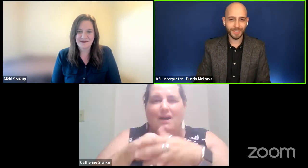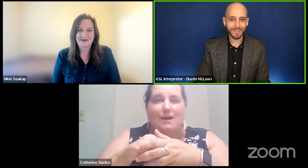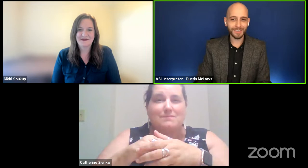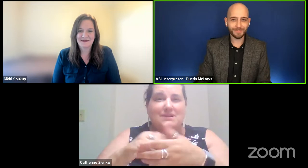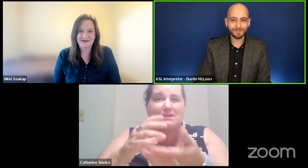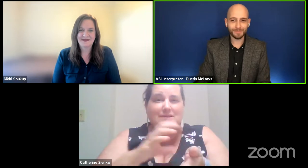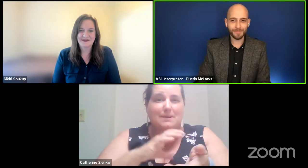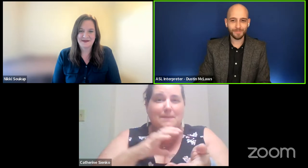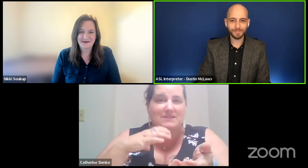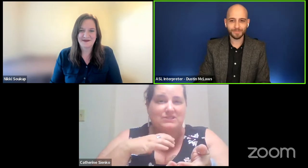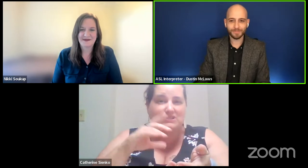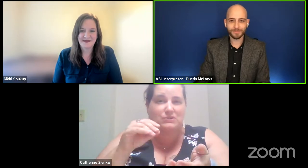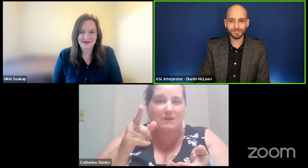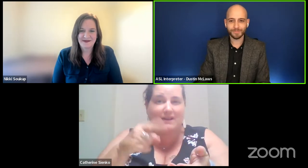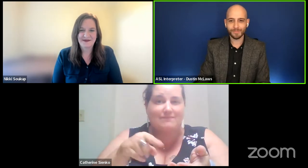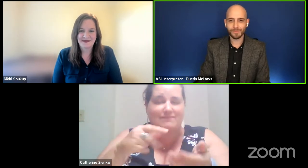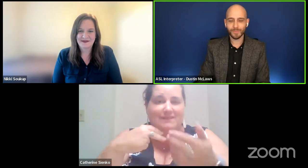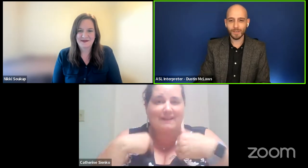Thank you, Nikki.